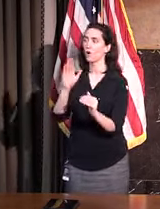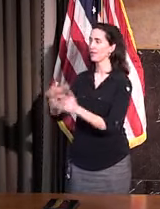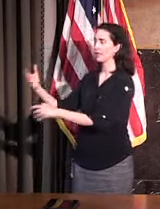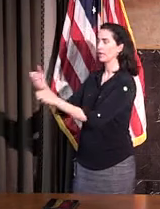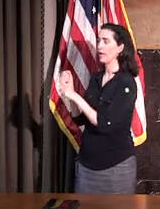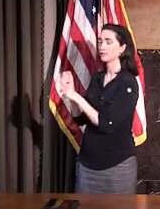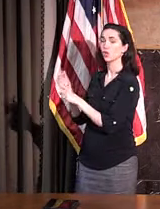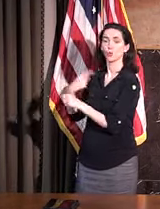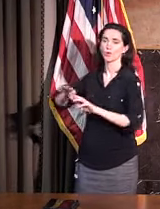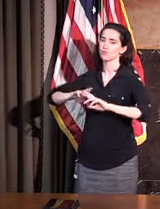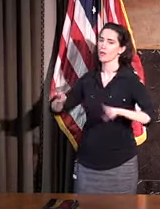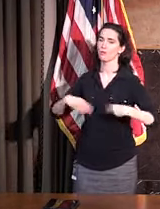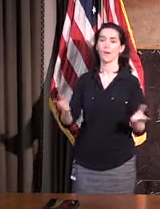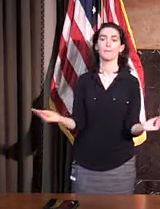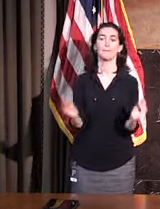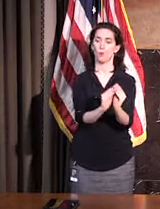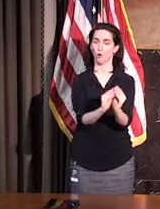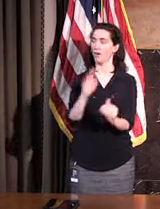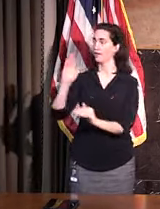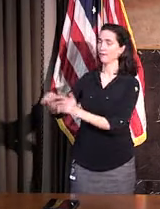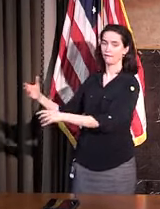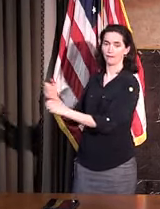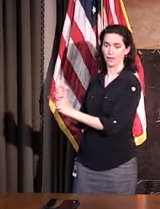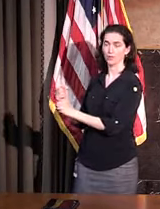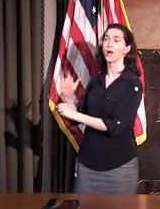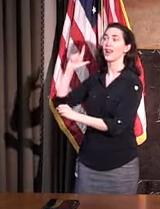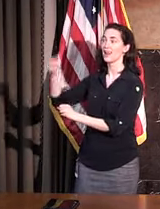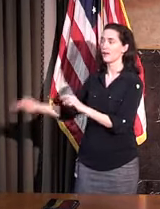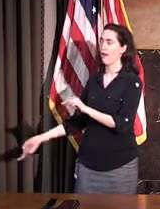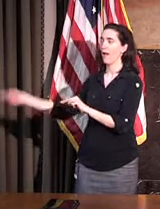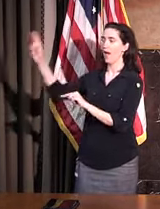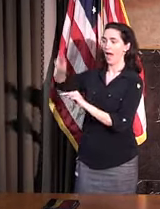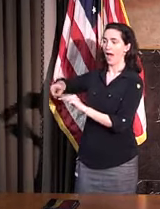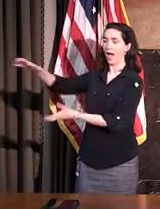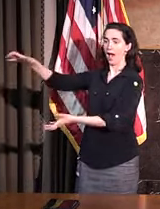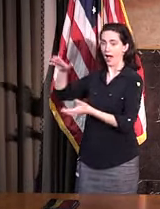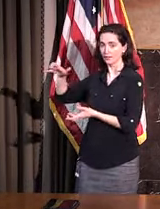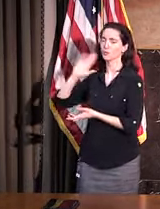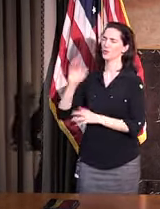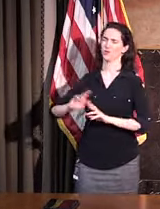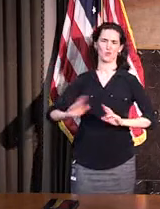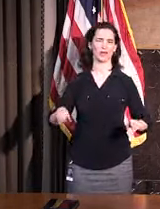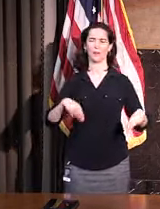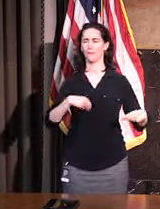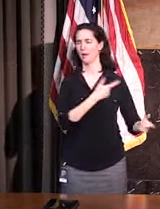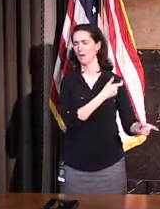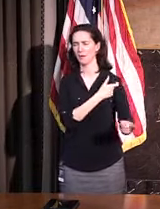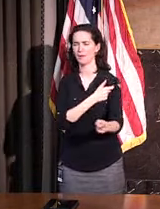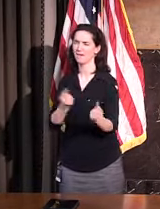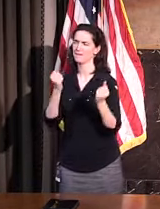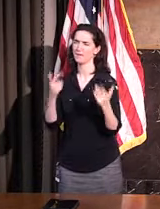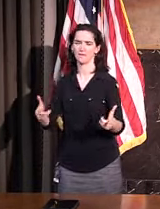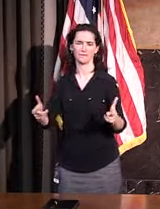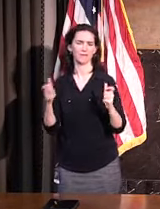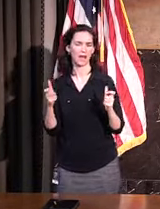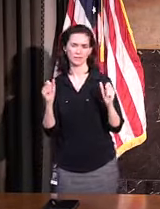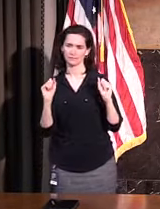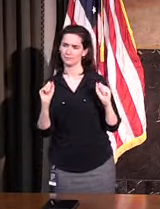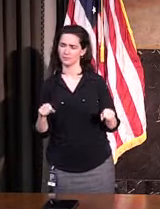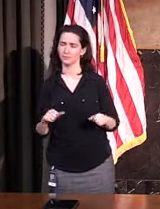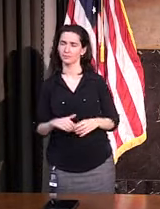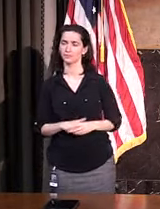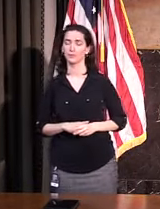far exceeds the supply, and we are in very good position for when supply does pick up to be able to move that vaccine connected to individuals quickly and